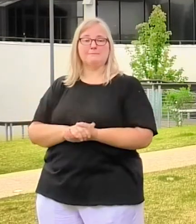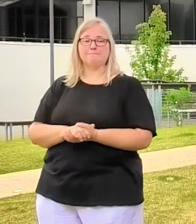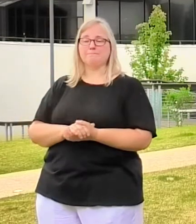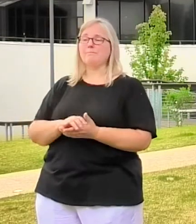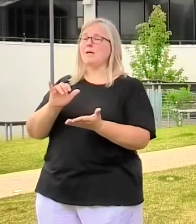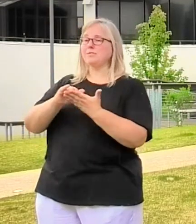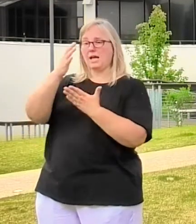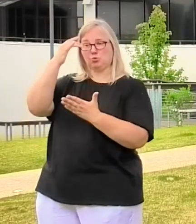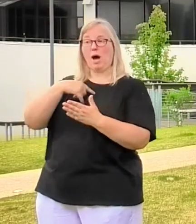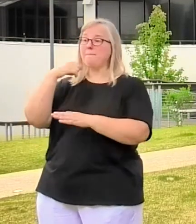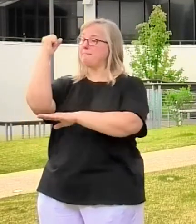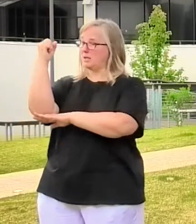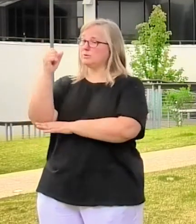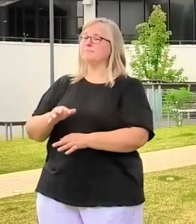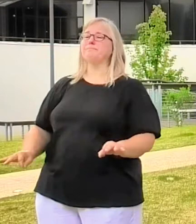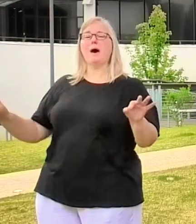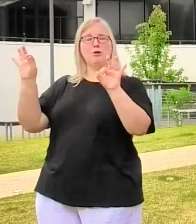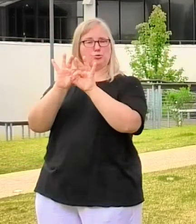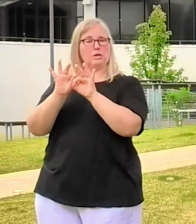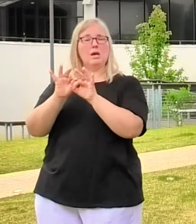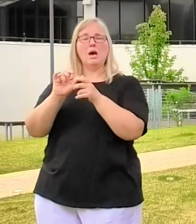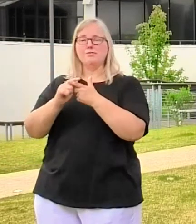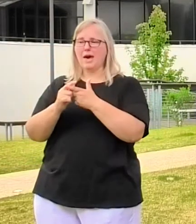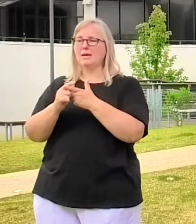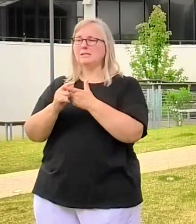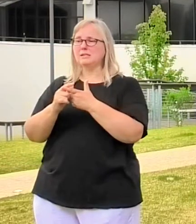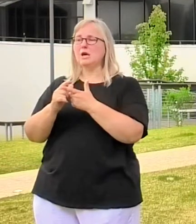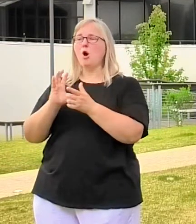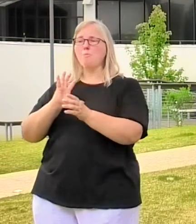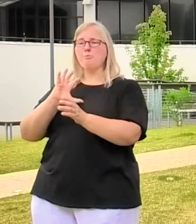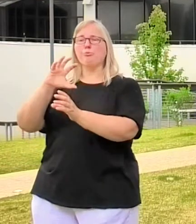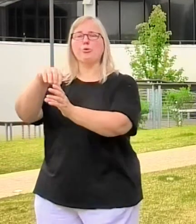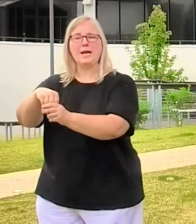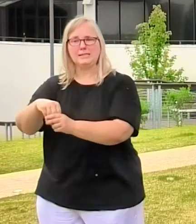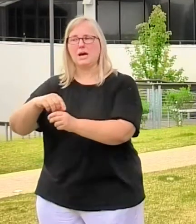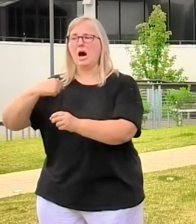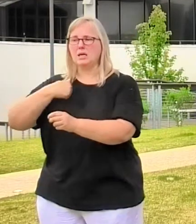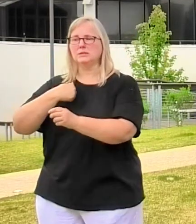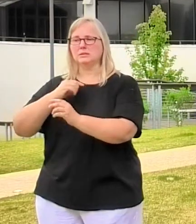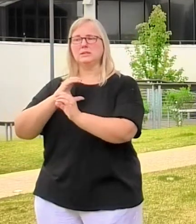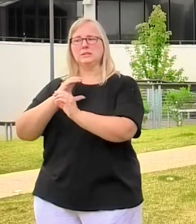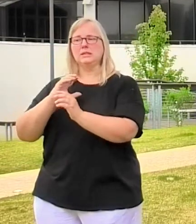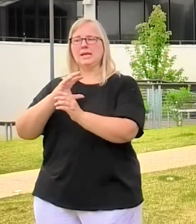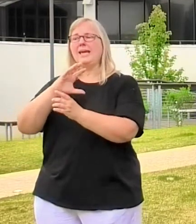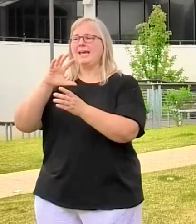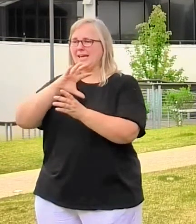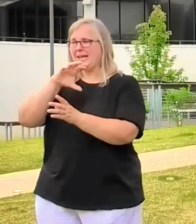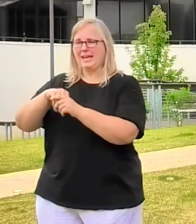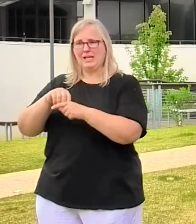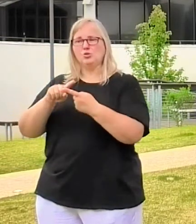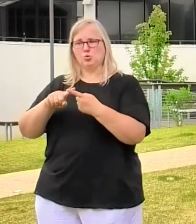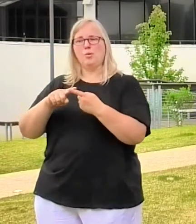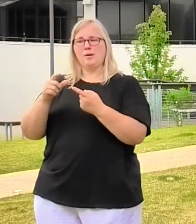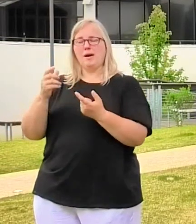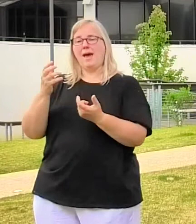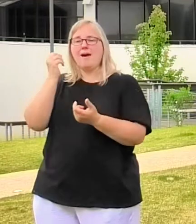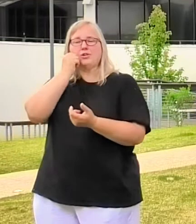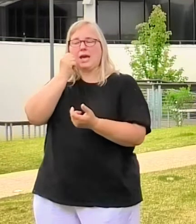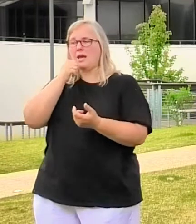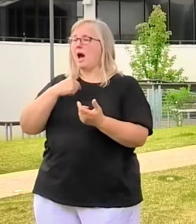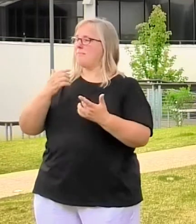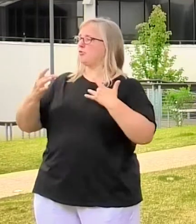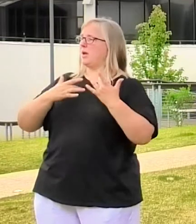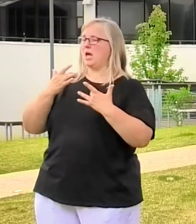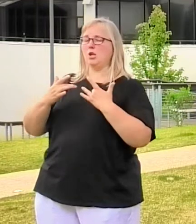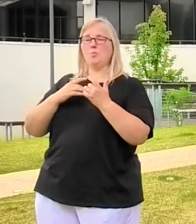That's why monuments matter. It brings us into the everyday. I am thrilled with the location on